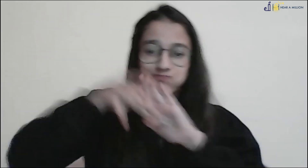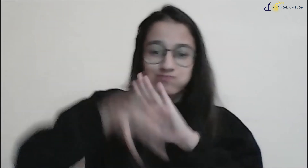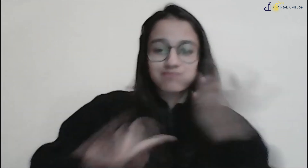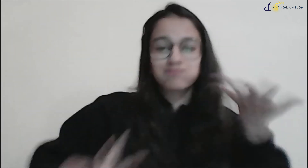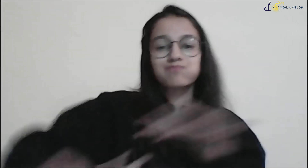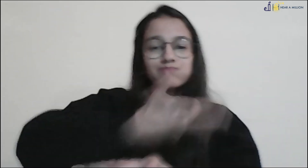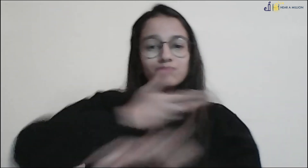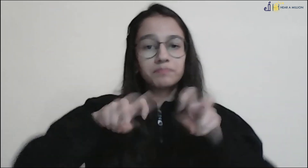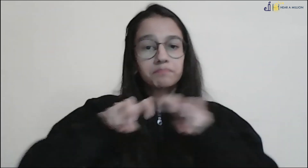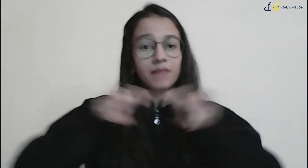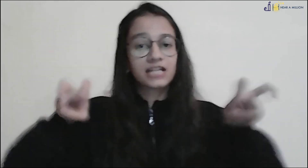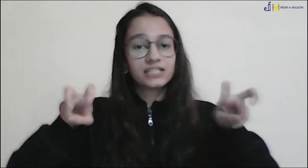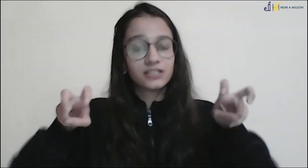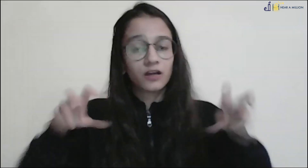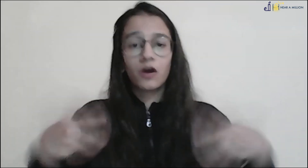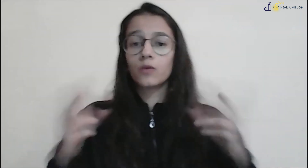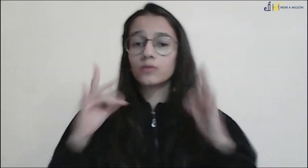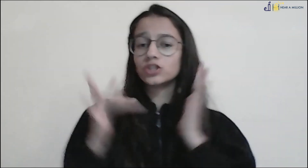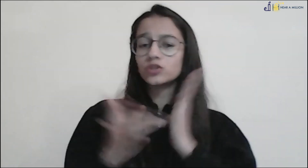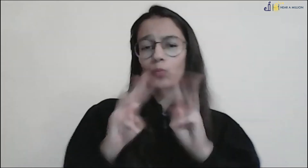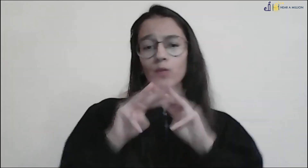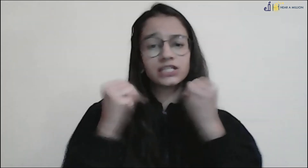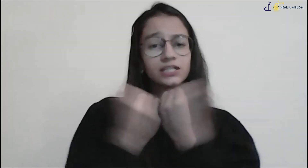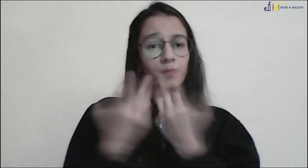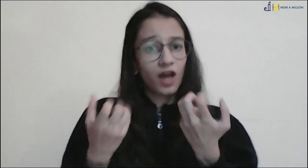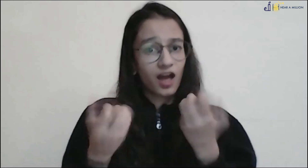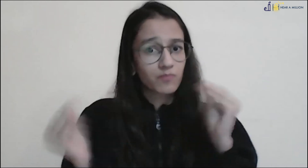So A is you would want more panels, more webinars,